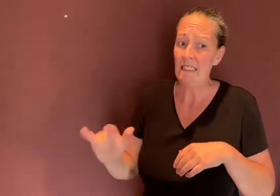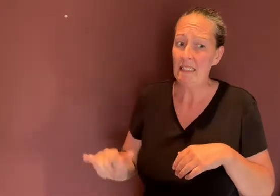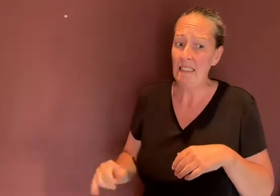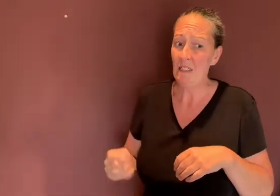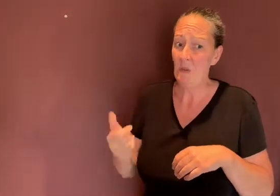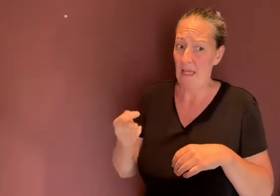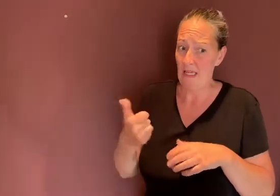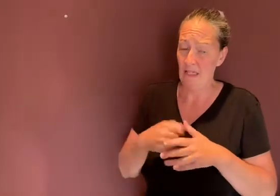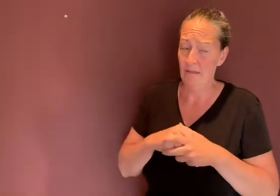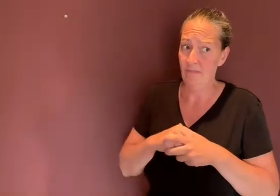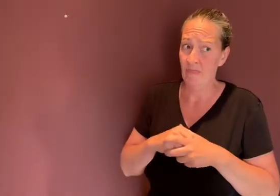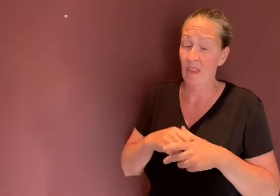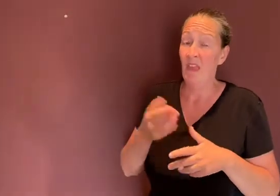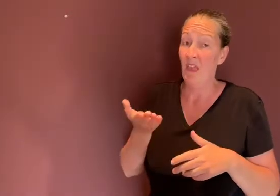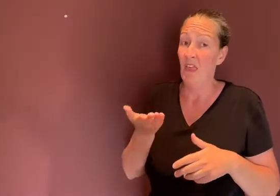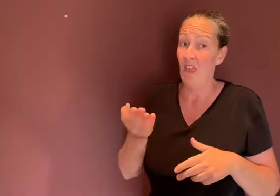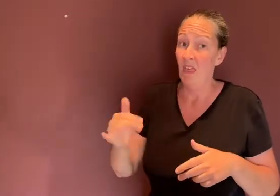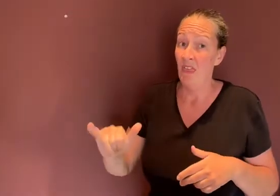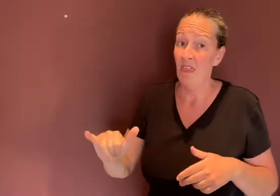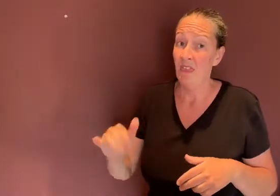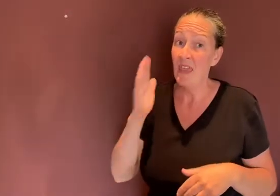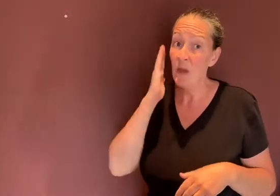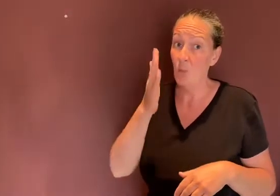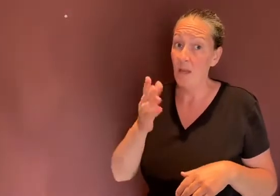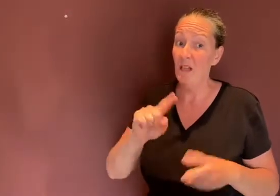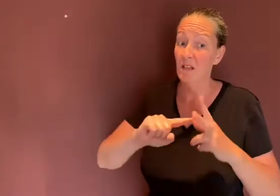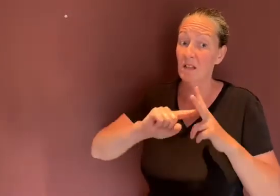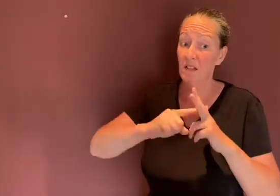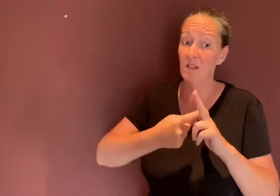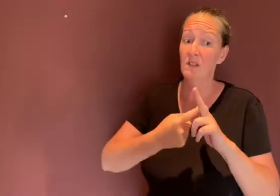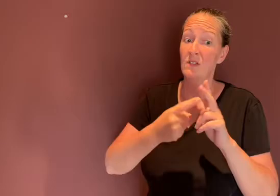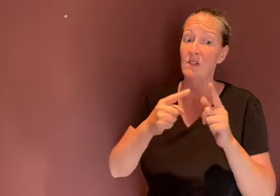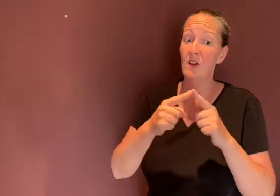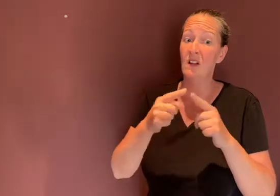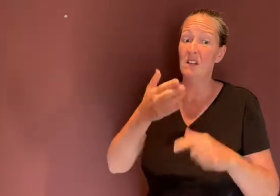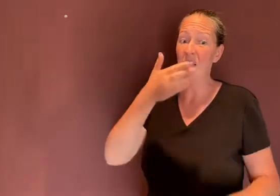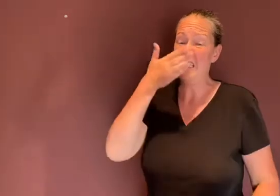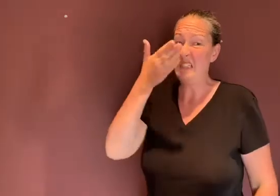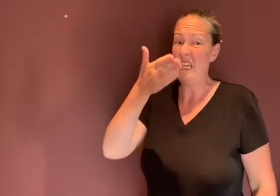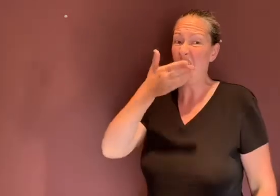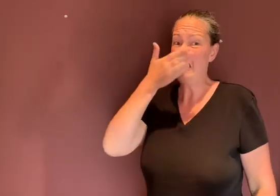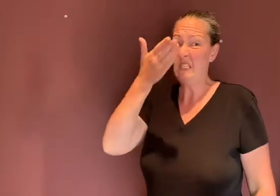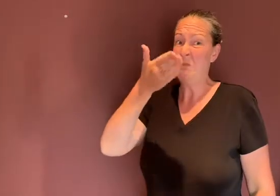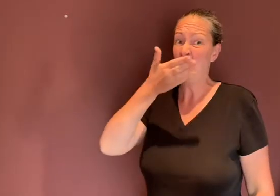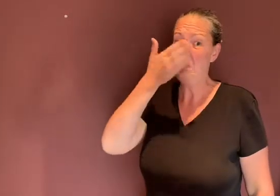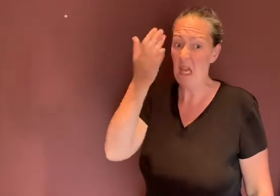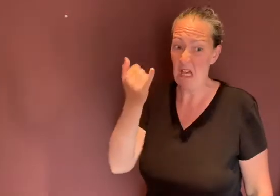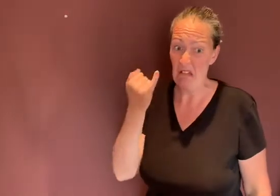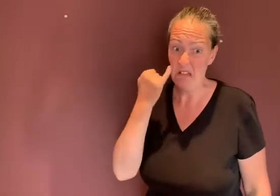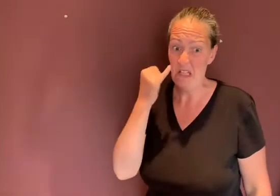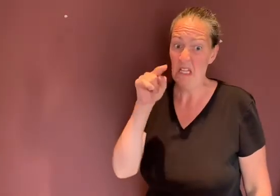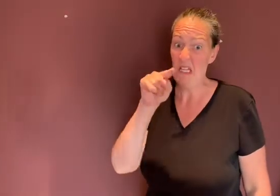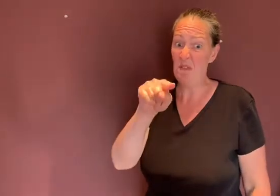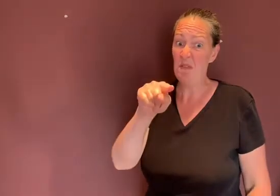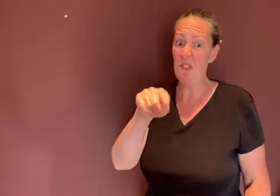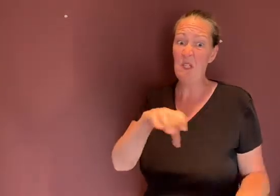really quick. They will start to smell if